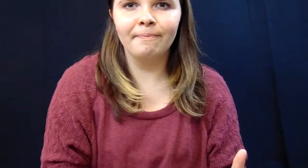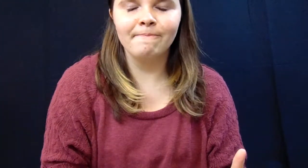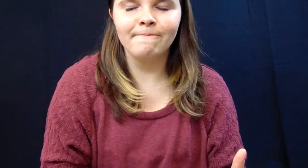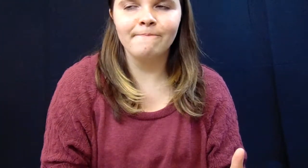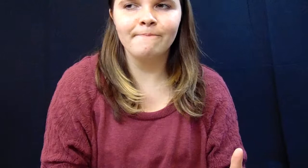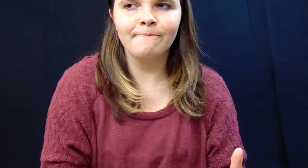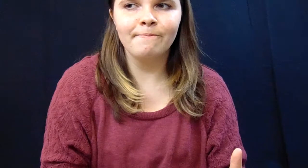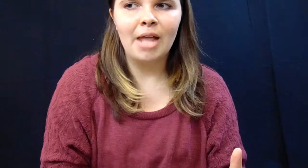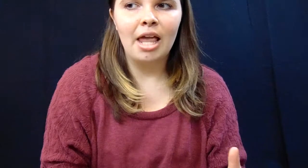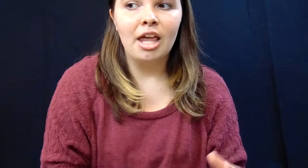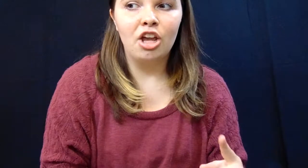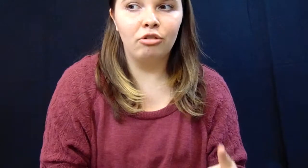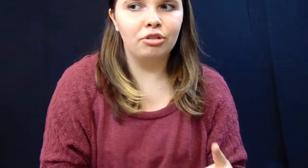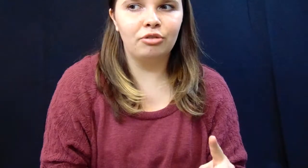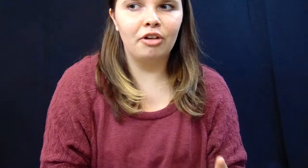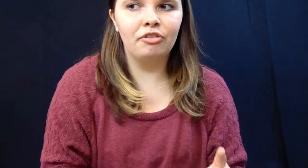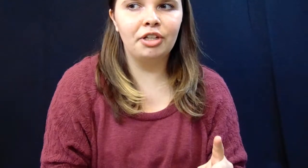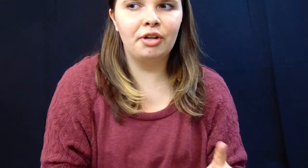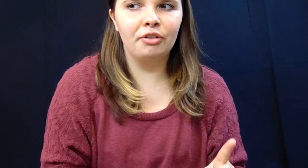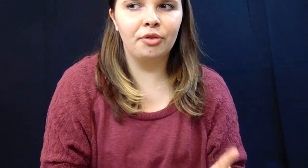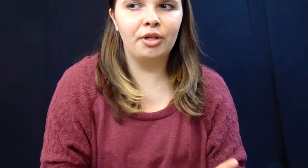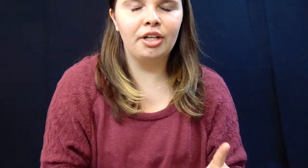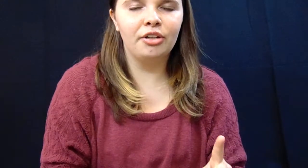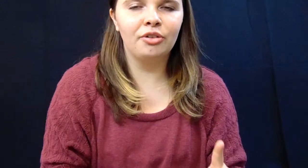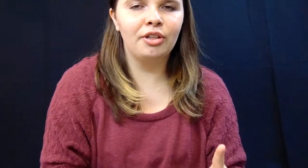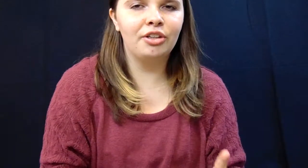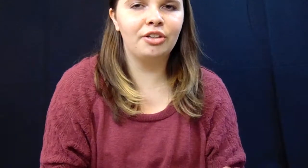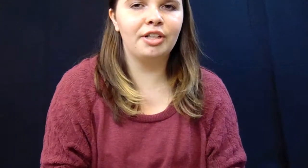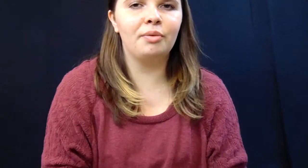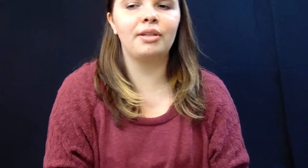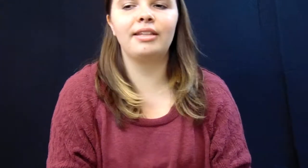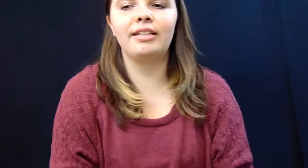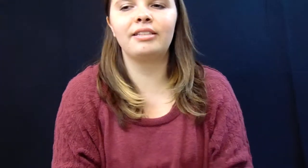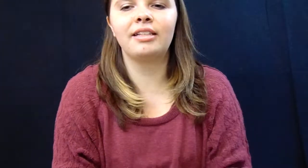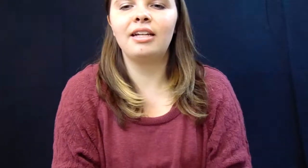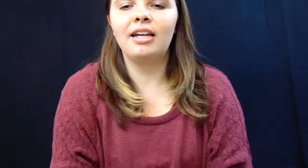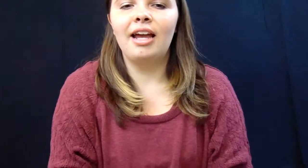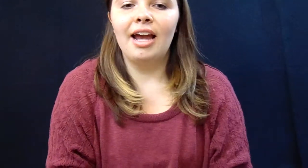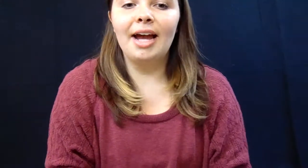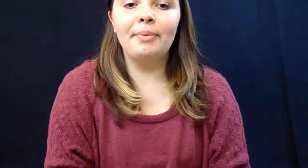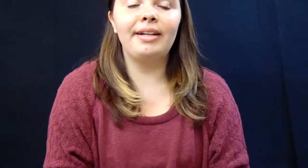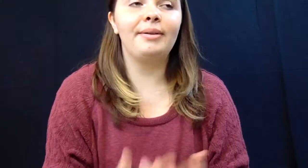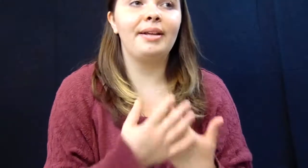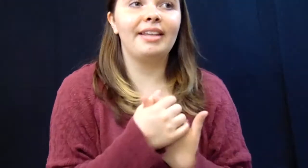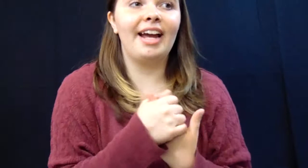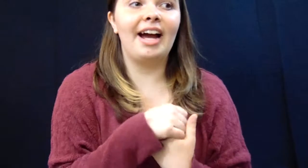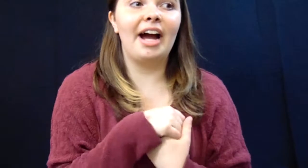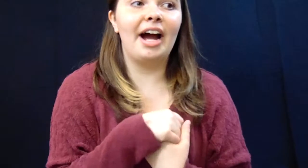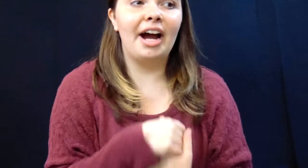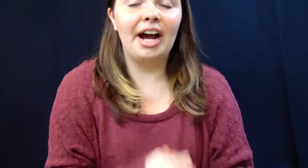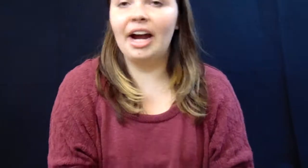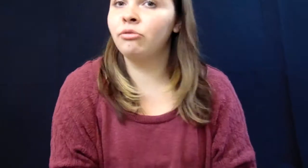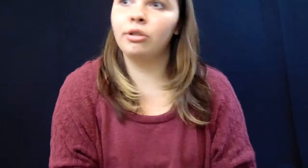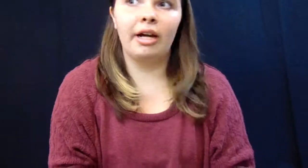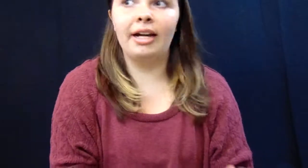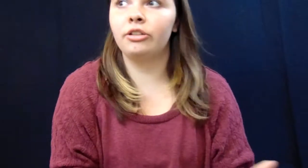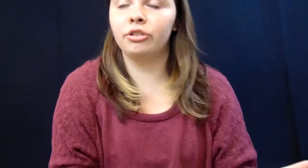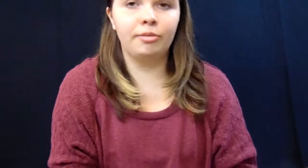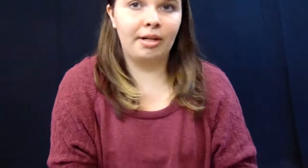was roughly around 3 3 30 when this happened that I had to go to the